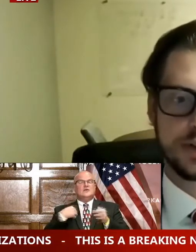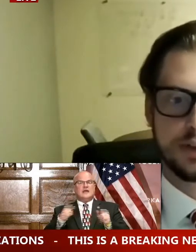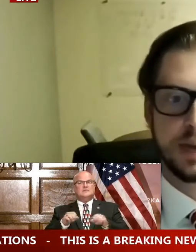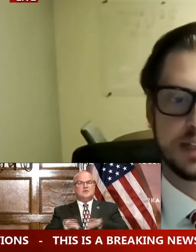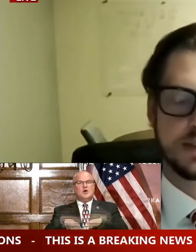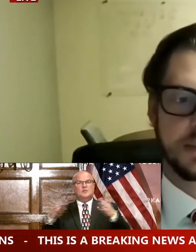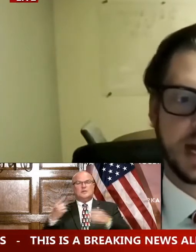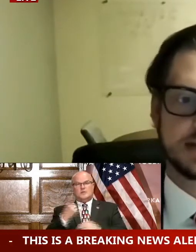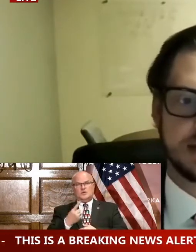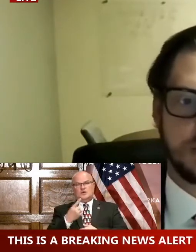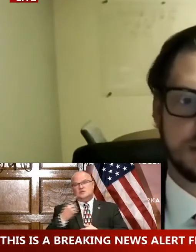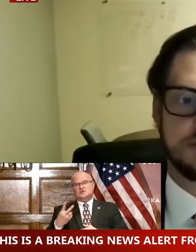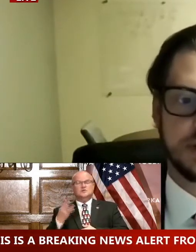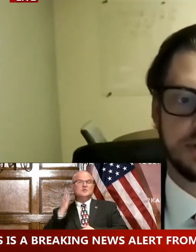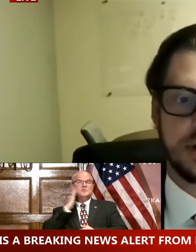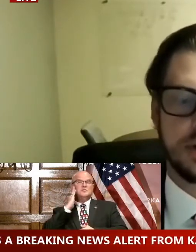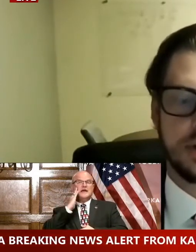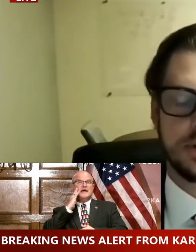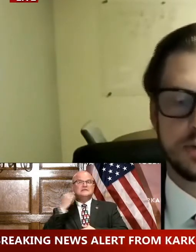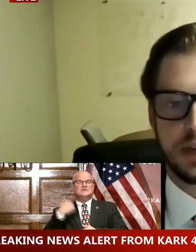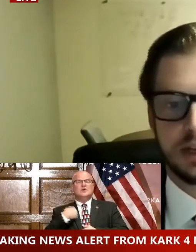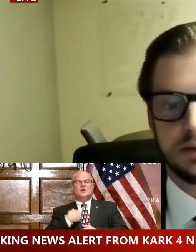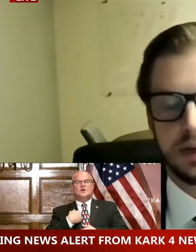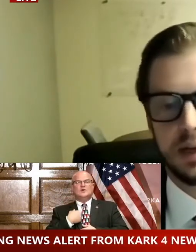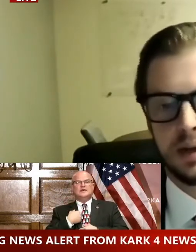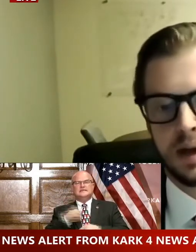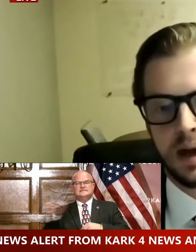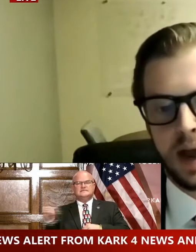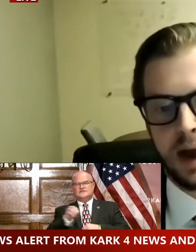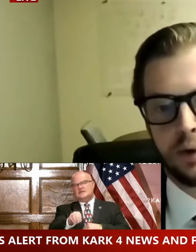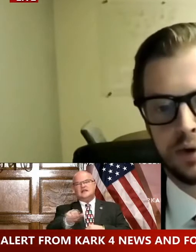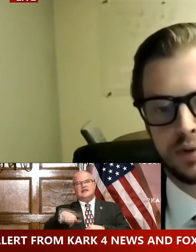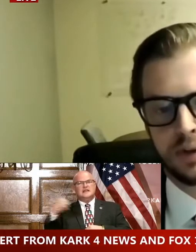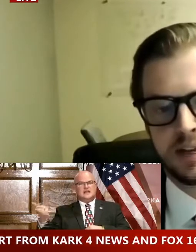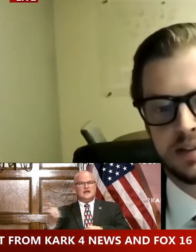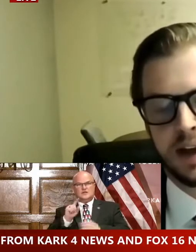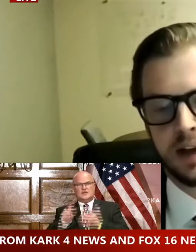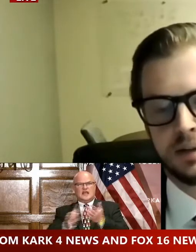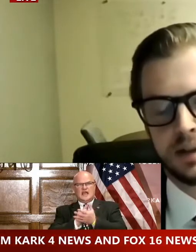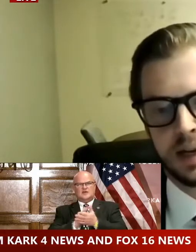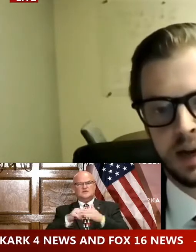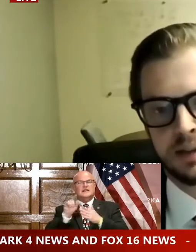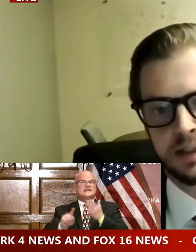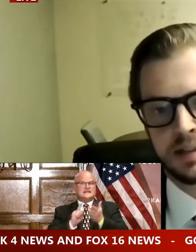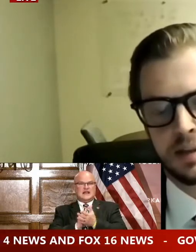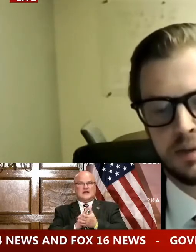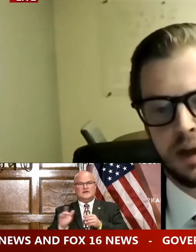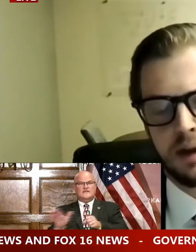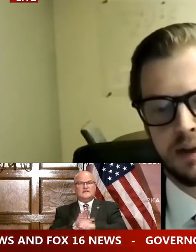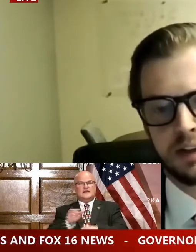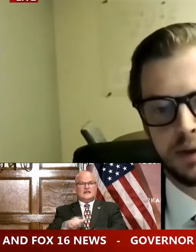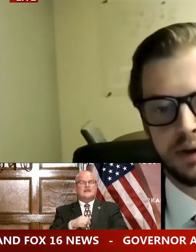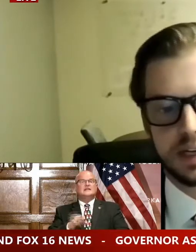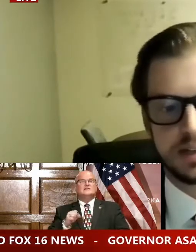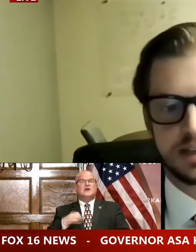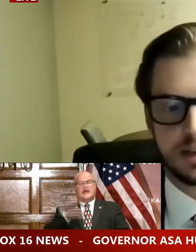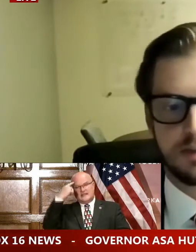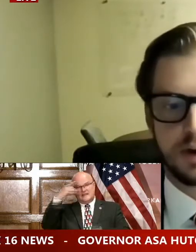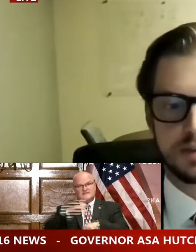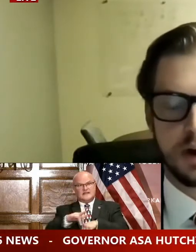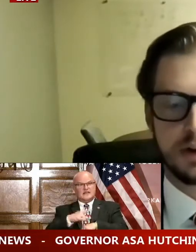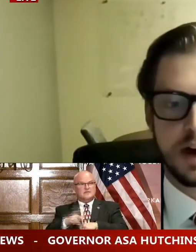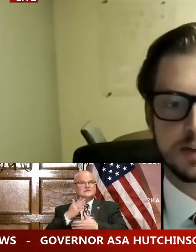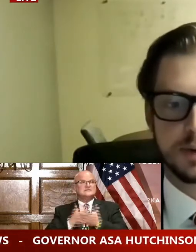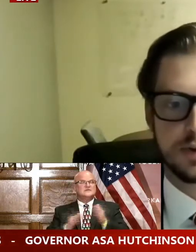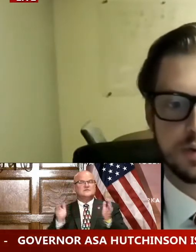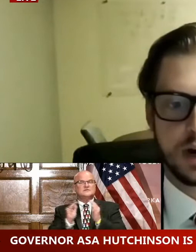up 1 or 2 beds of capacity, we're able to fill those within hours or less than. And I think that some of the availability is in some of